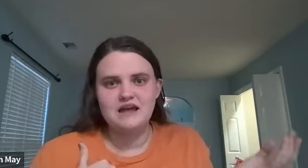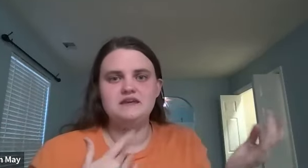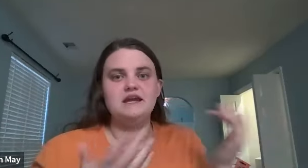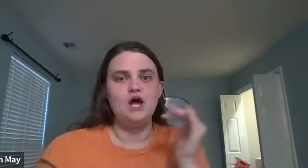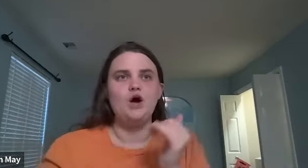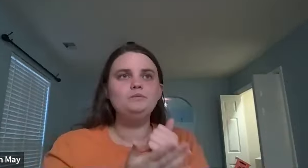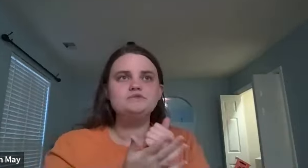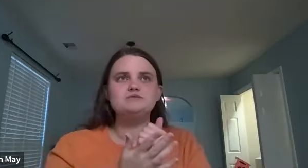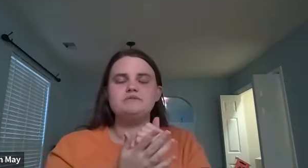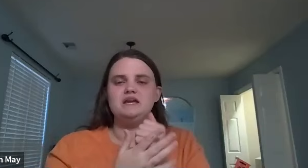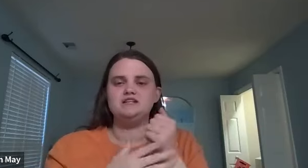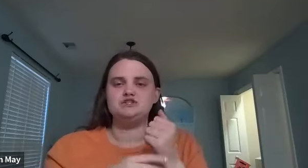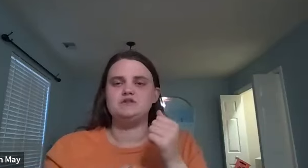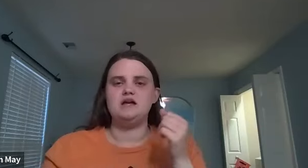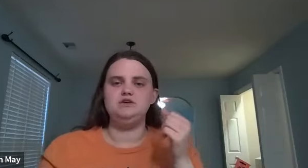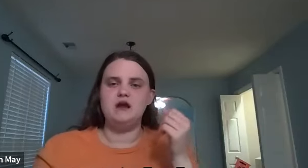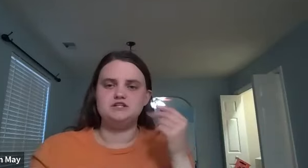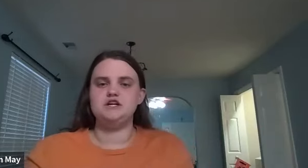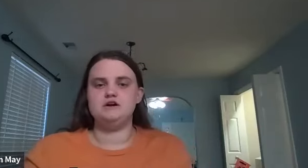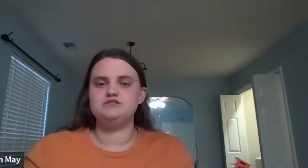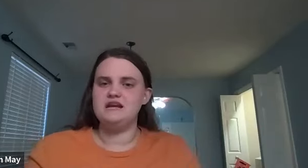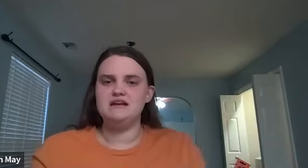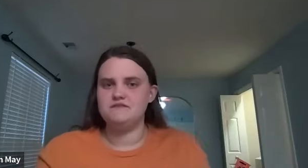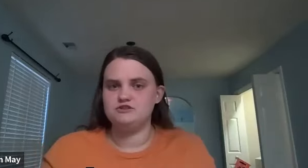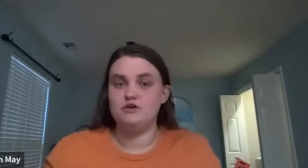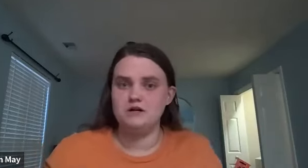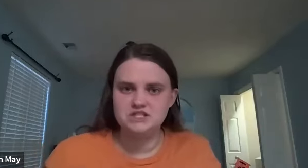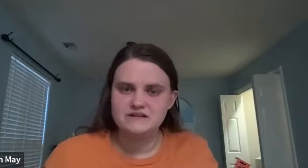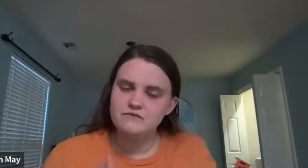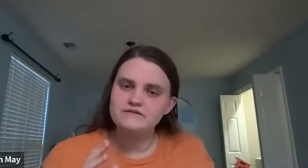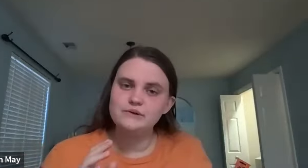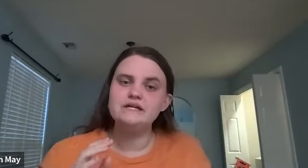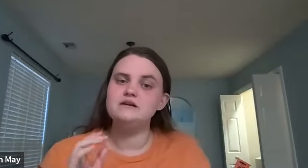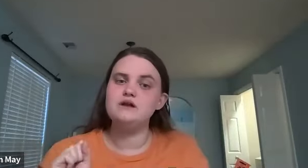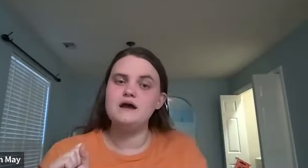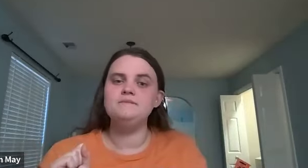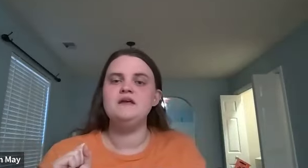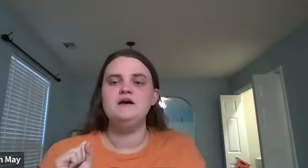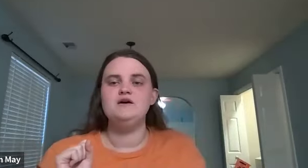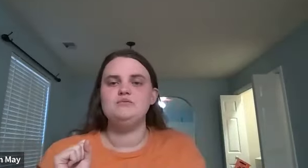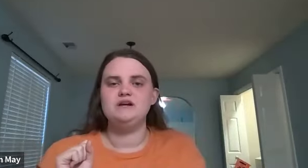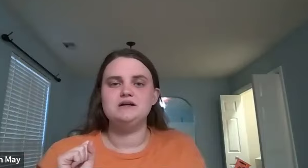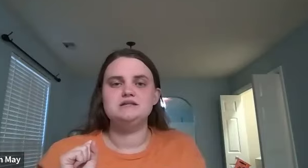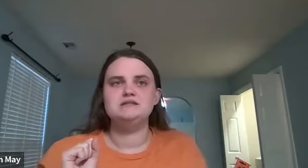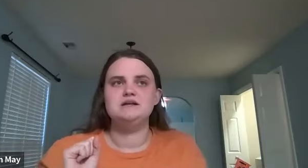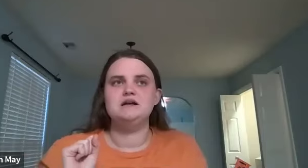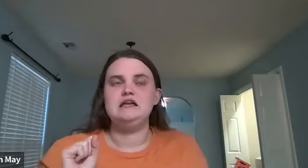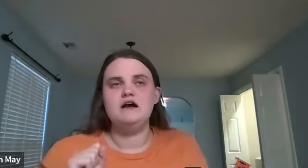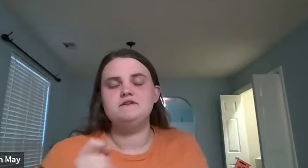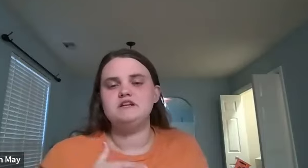think it helps with making sure that you actually are understanding if there's a question involved in it or not, because I feel like it